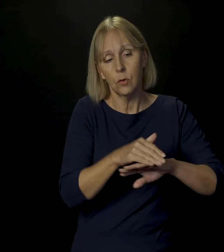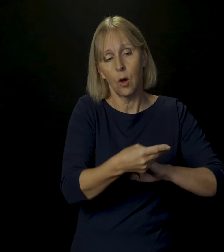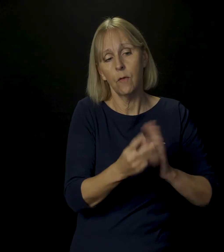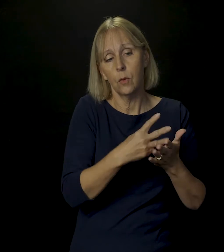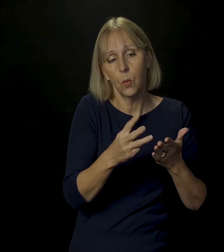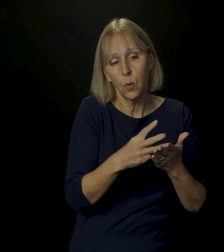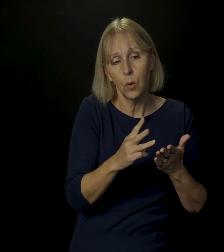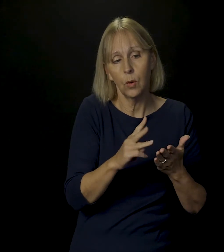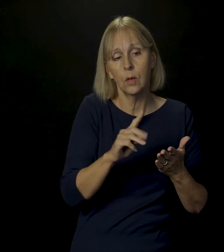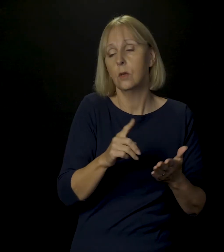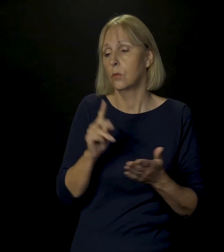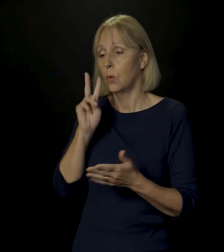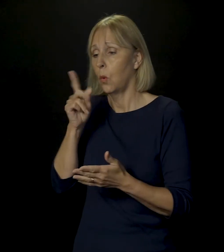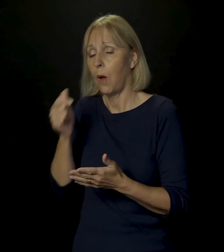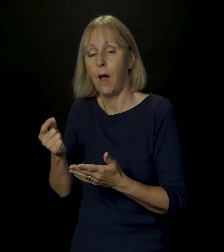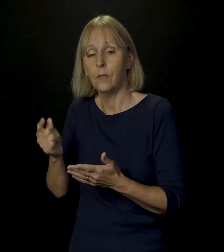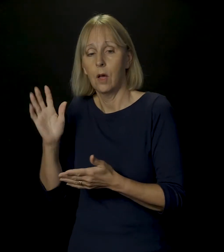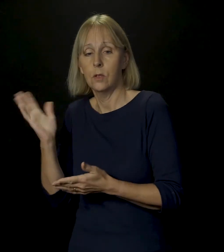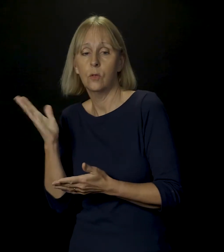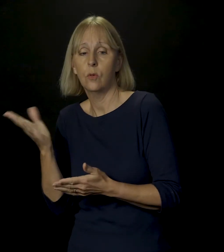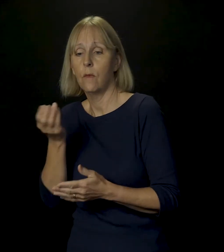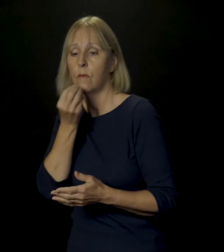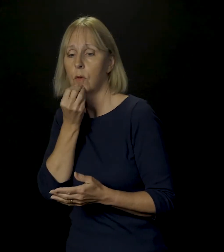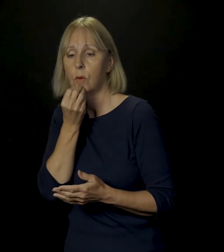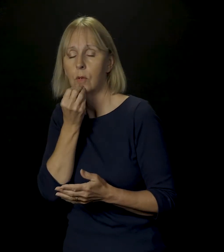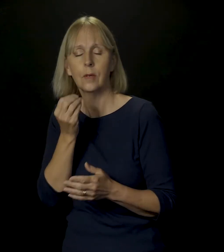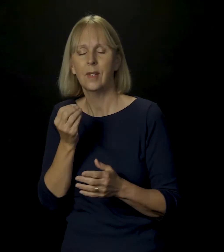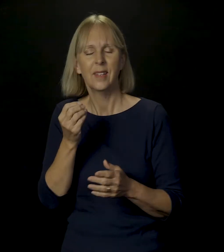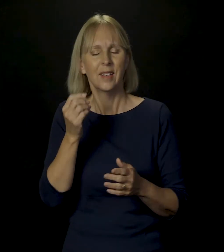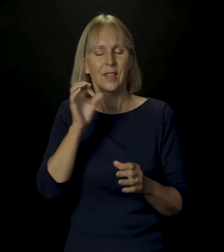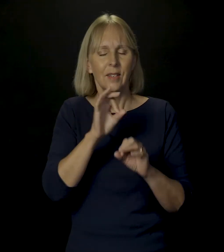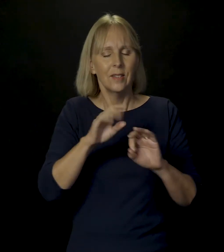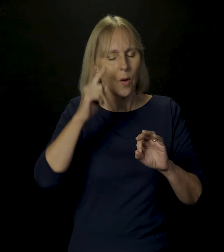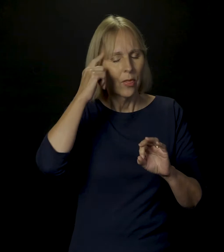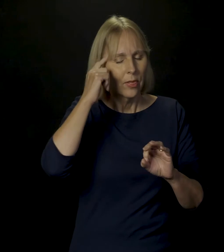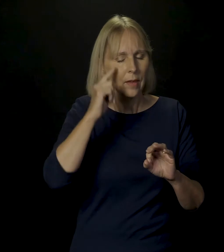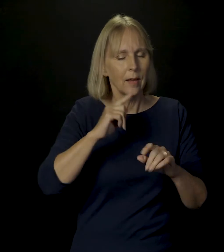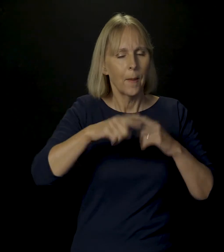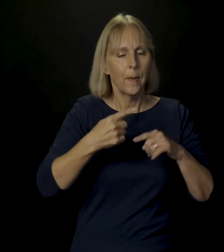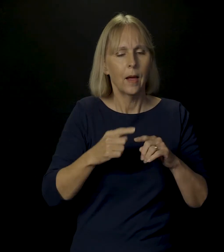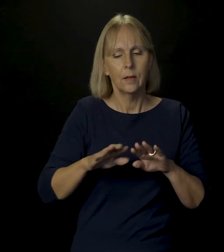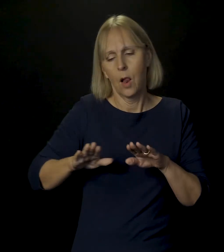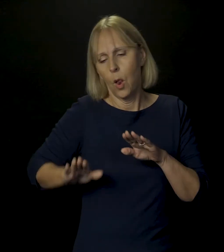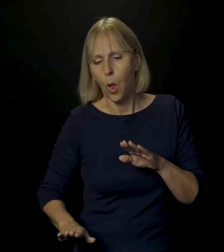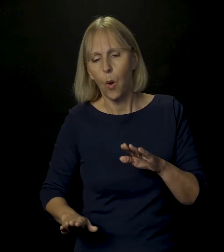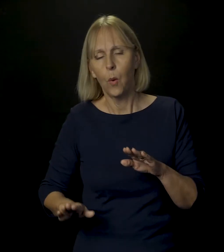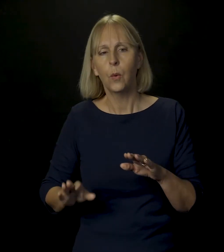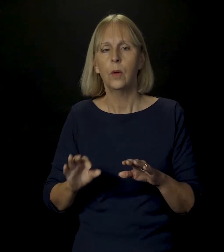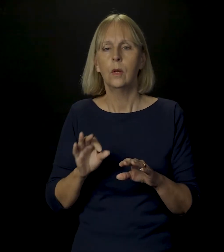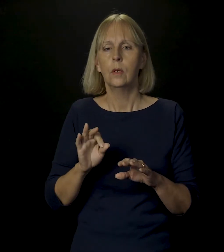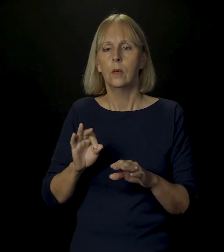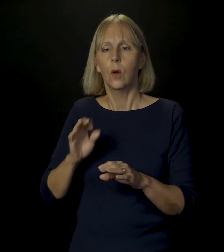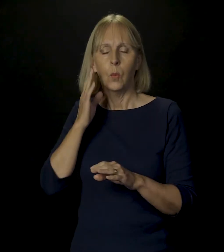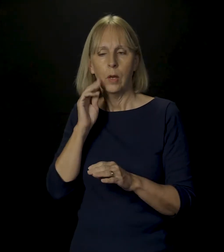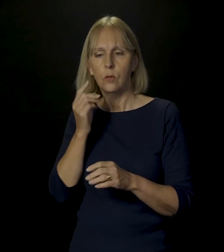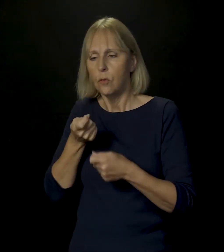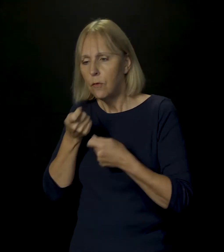We might look at it That waiting tables Or serving food Is of lower importance It's a little bit below What they're here to do However